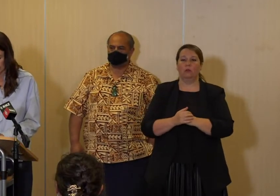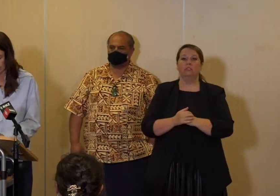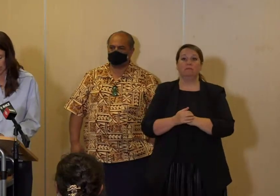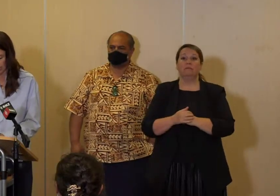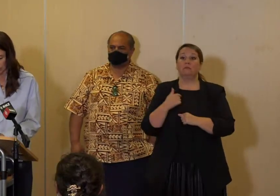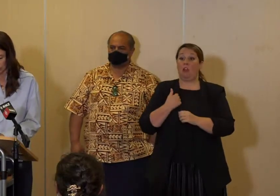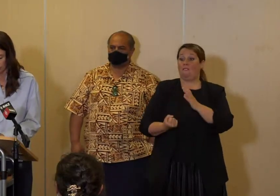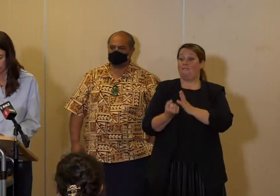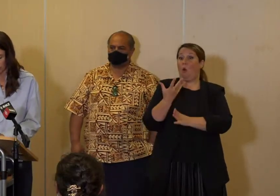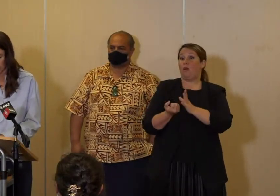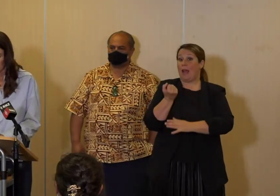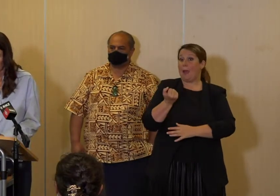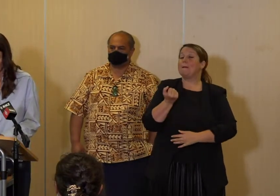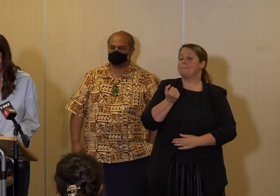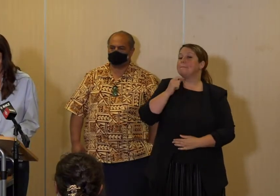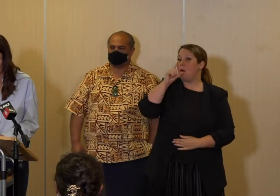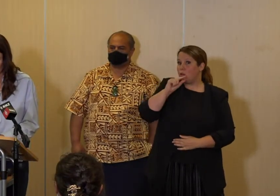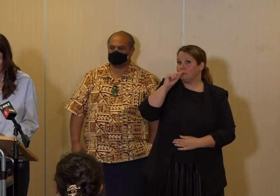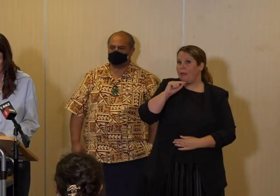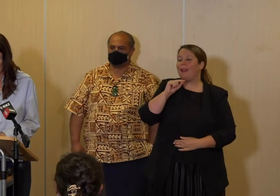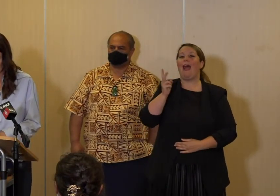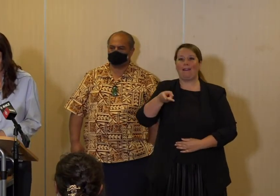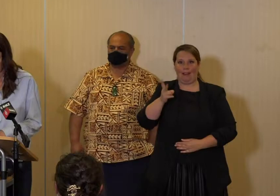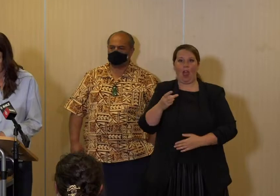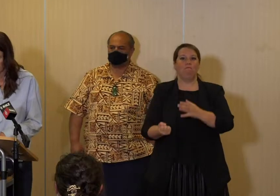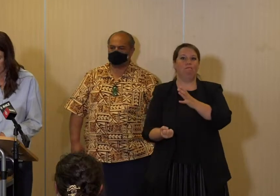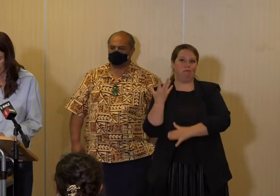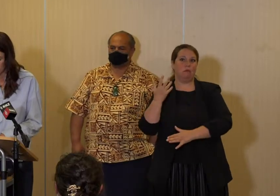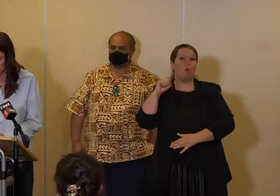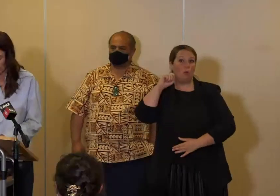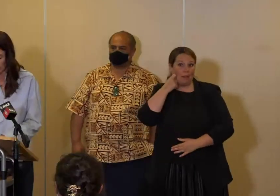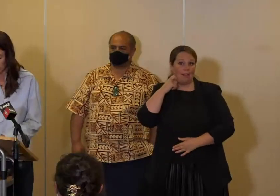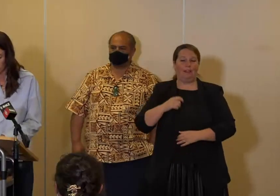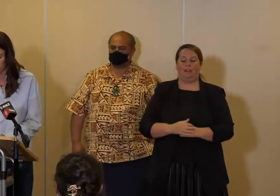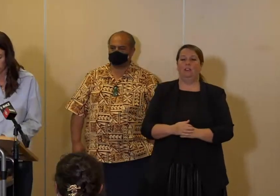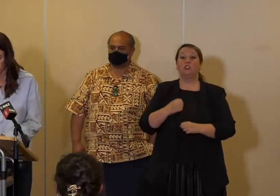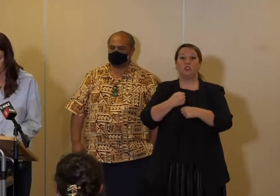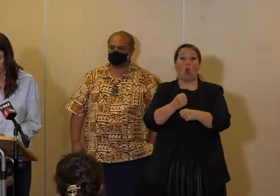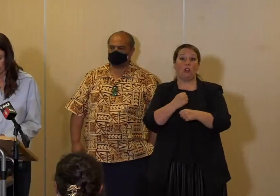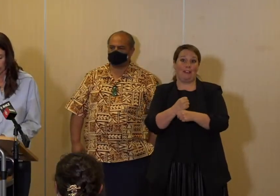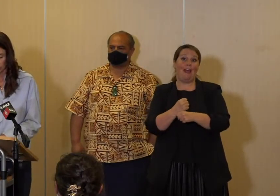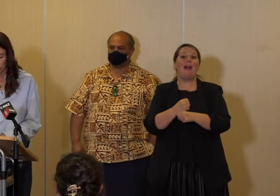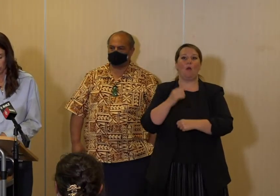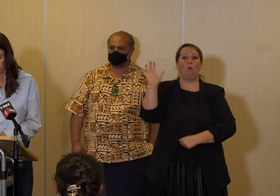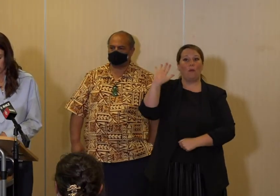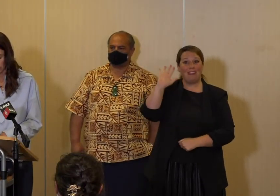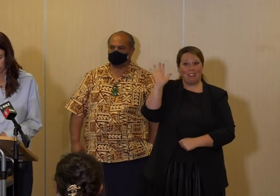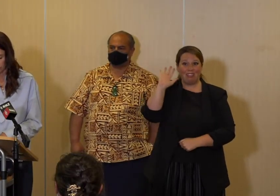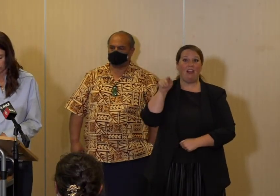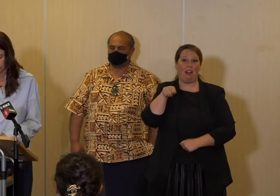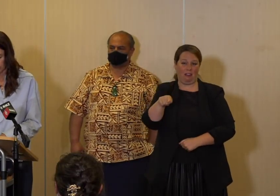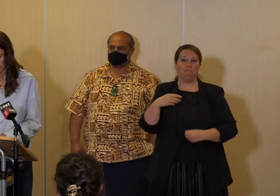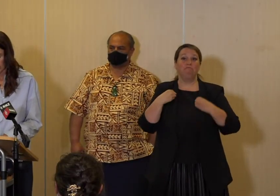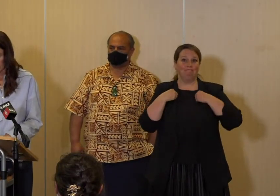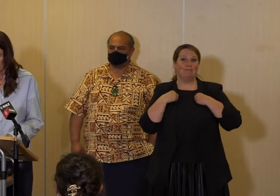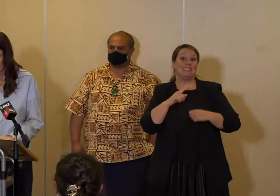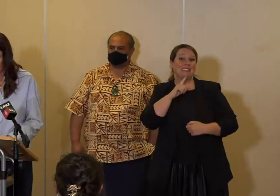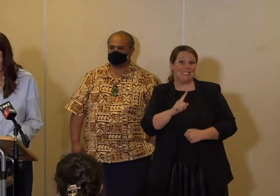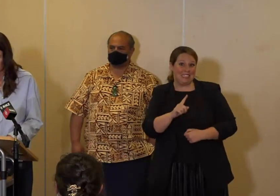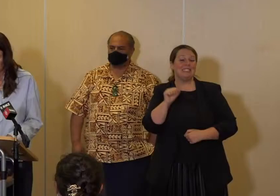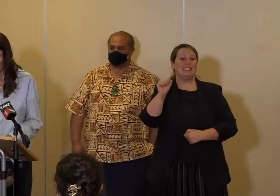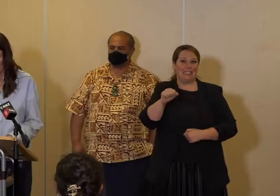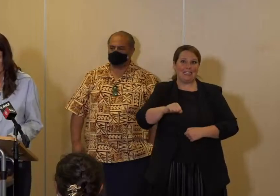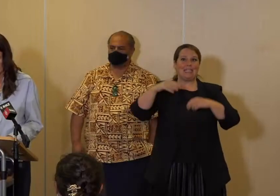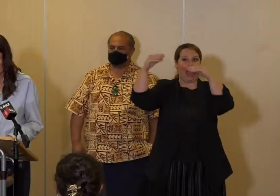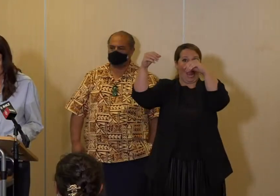out at this stage. The Tonga Met Office has confirmed that ash has stopped falling in Nuku'alofa. The